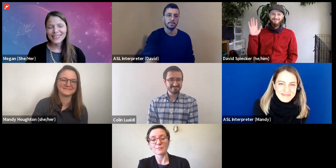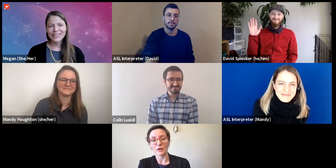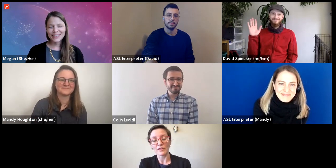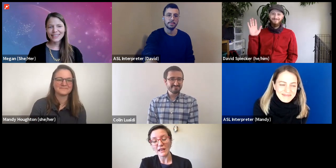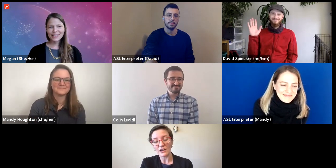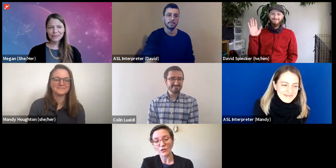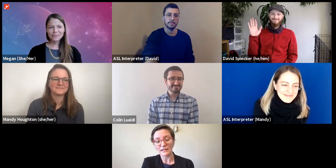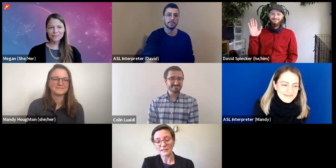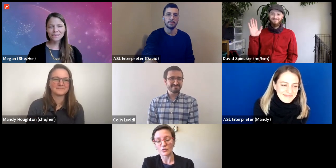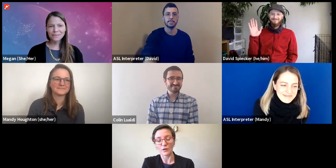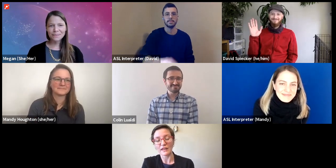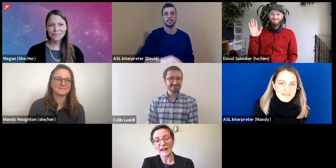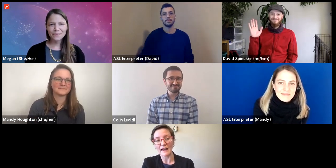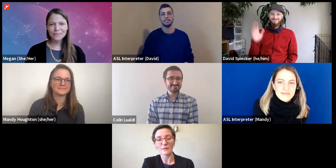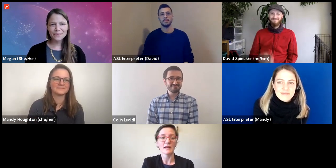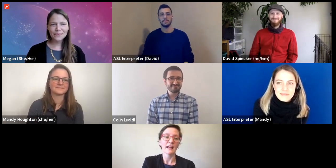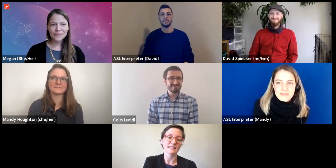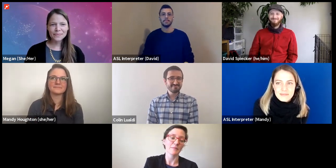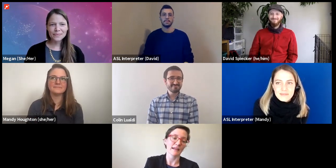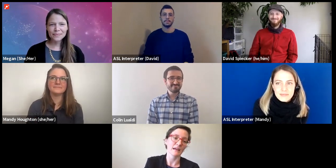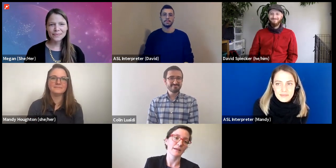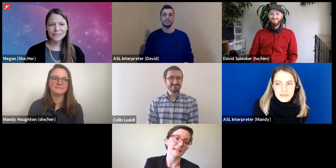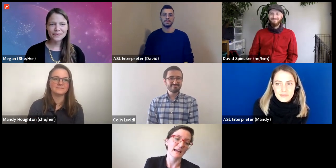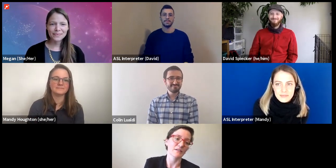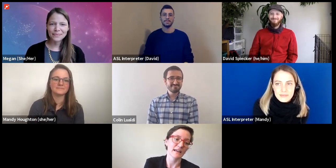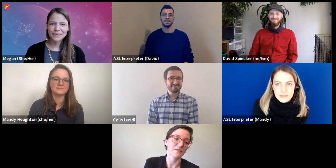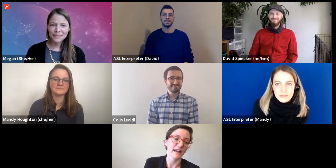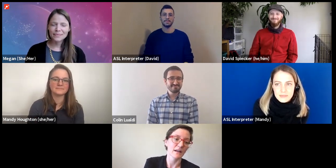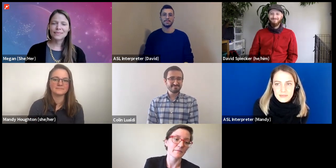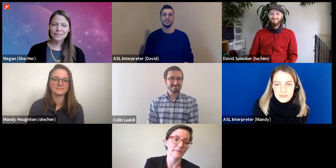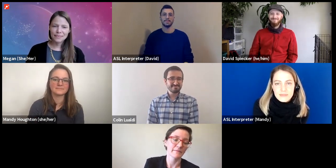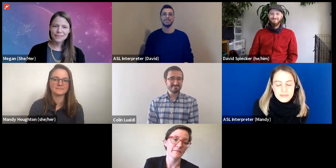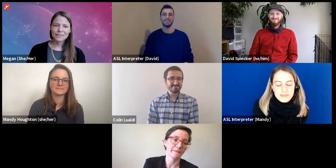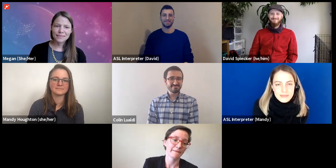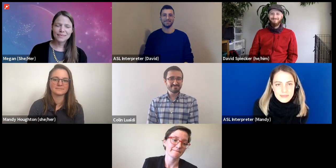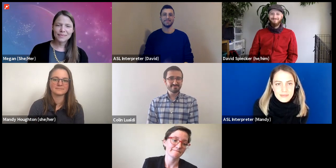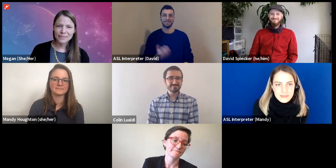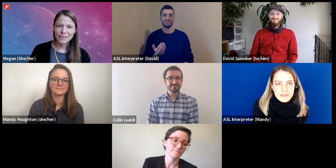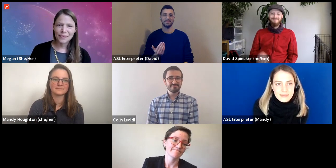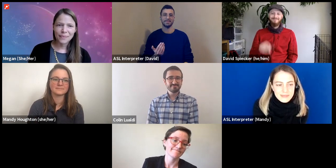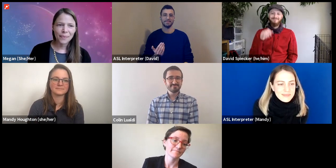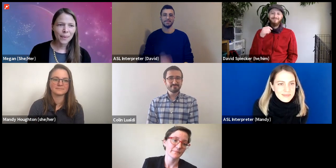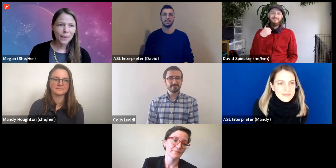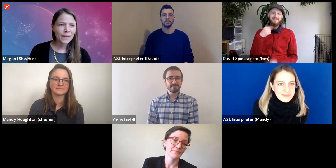both something within a nucleus or within an atom and something that can be taken outside of an atom.